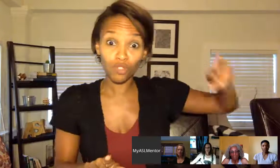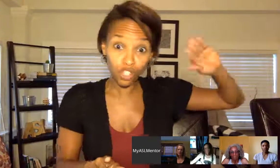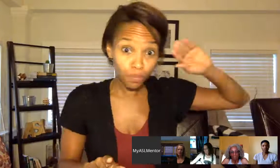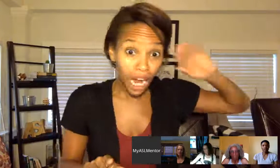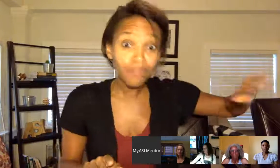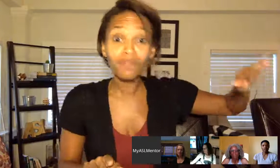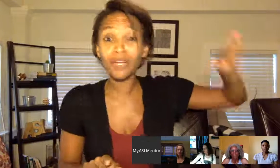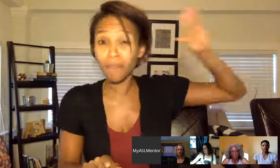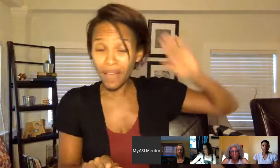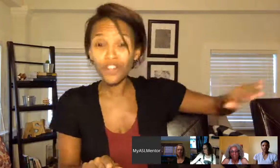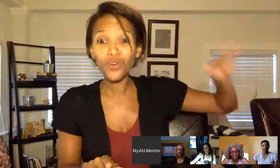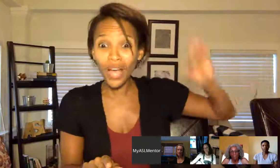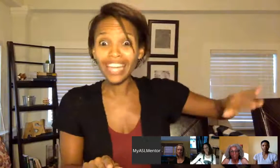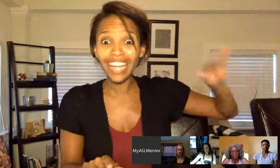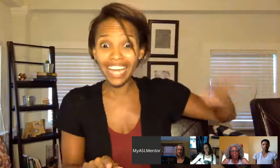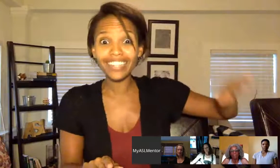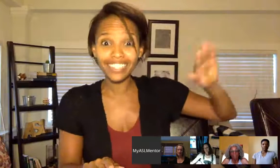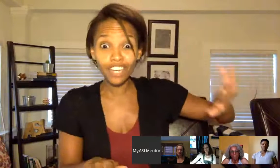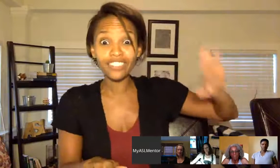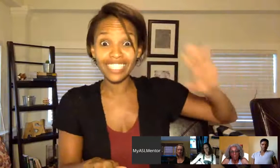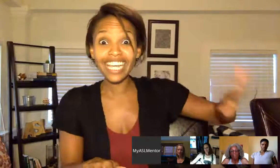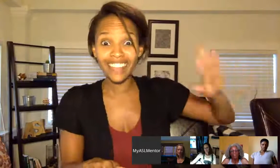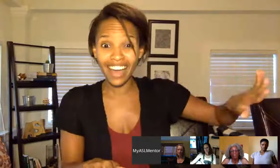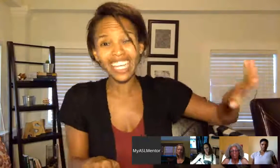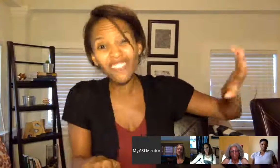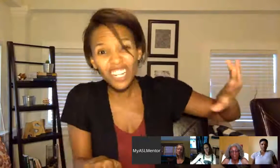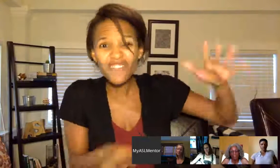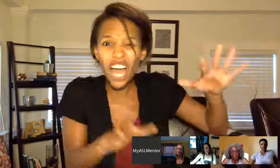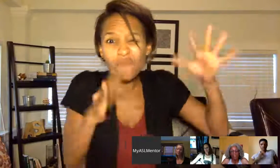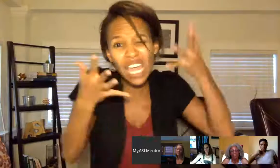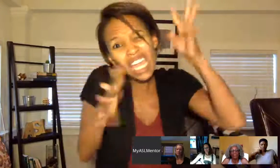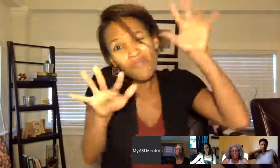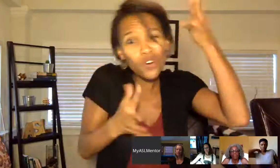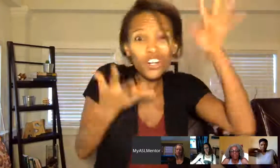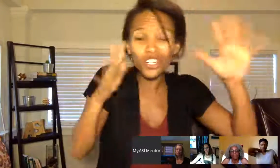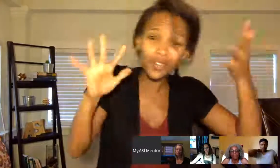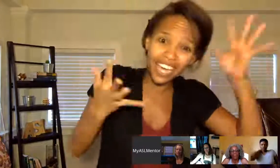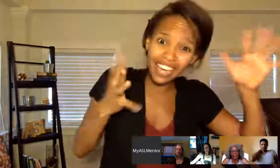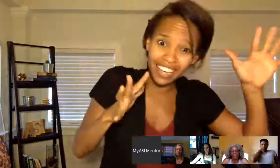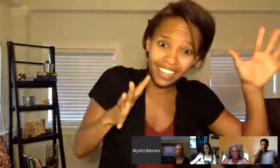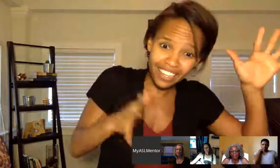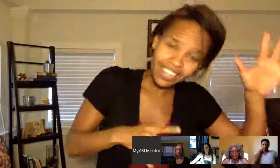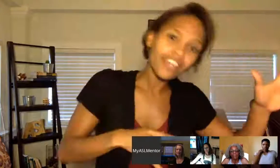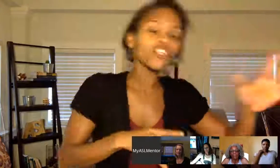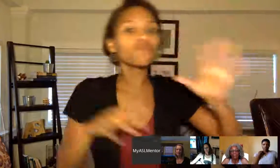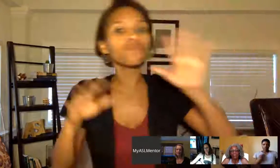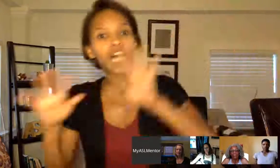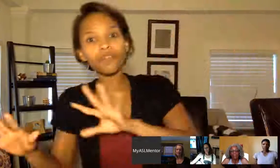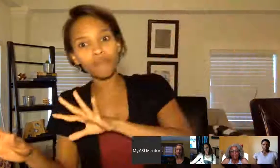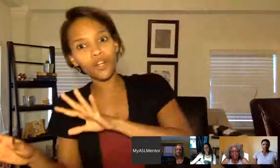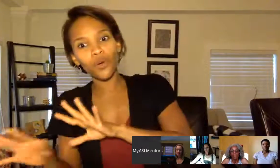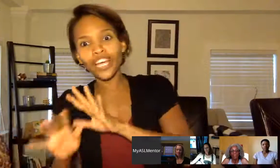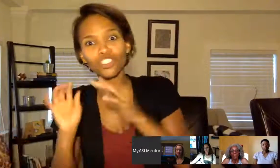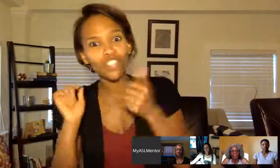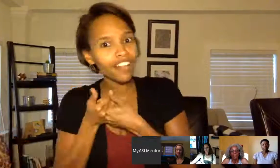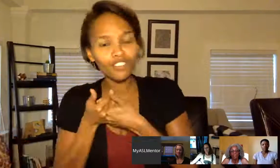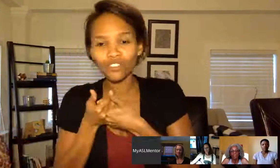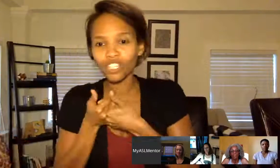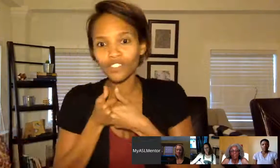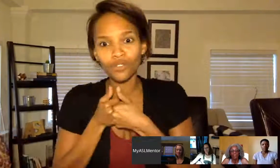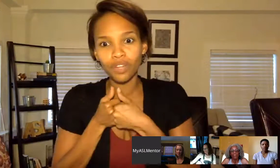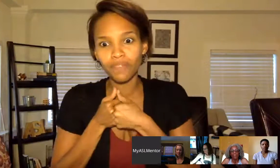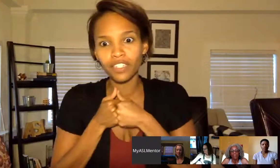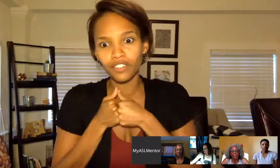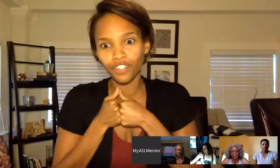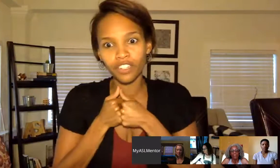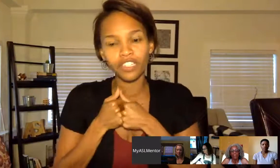because there's probably a better way in ASL to say that. Even if that may work okay, there's probably a better way. Challenge yourself to